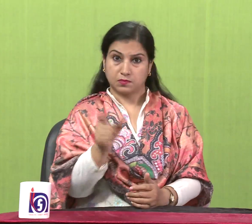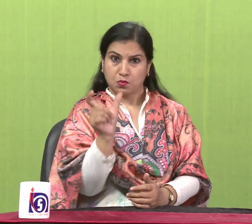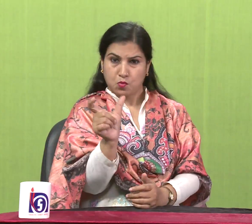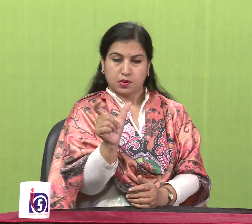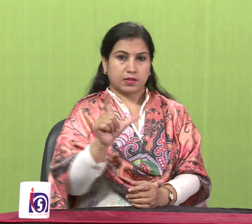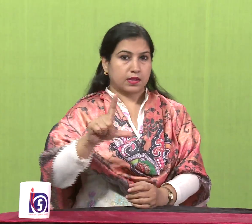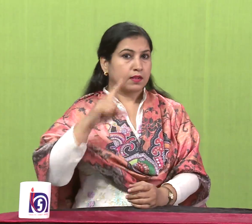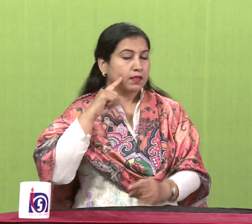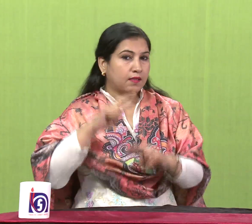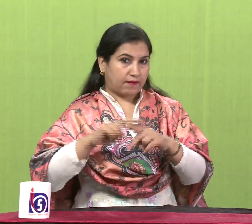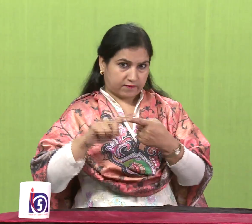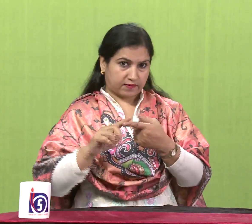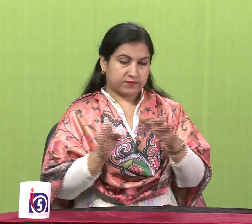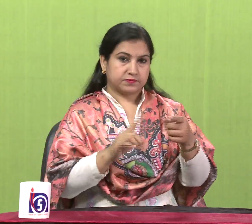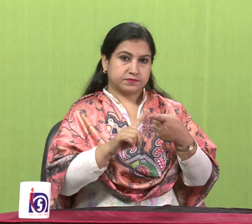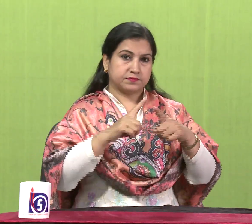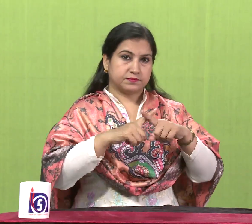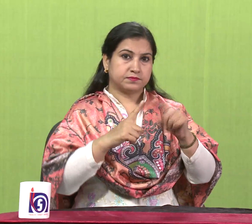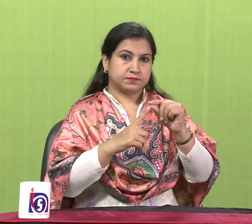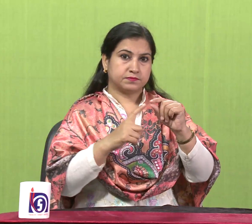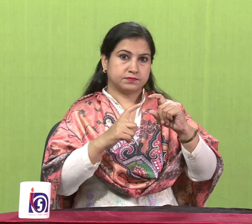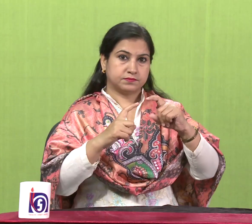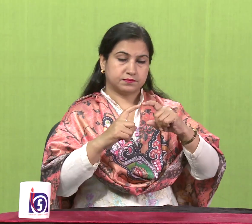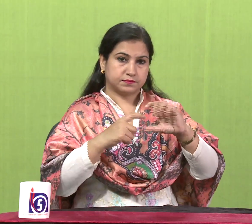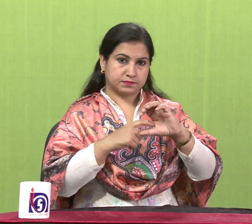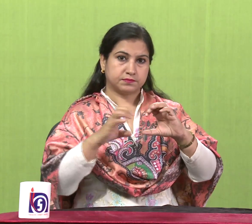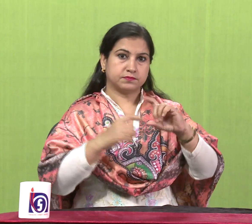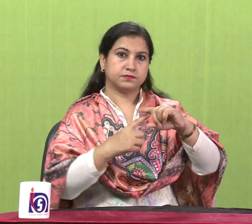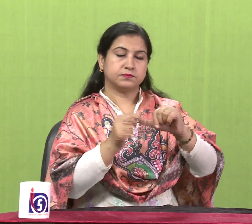Life expectancy is the average age of people in a country.